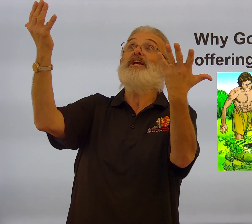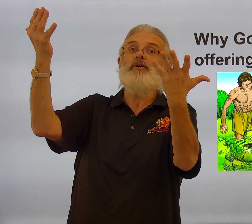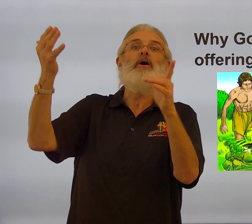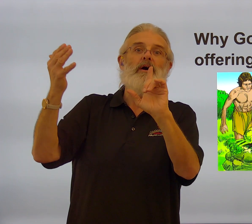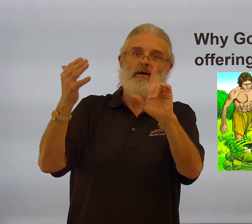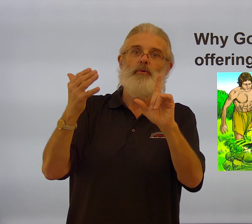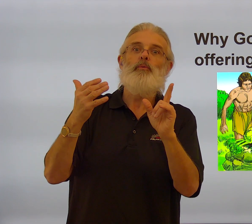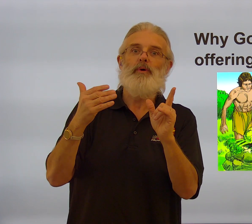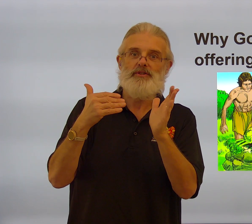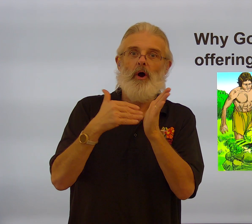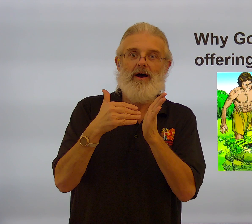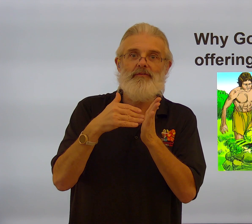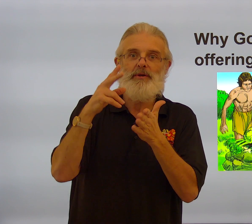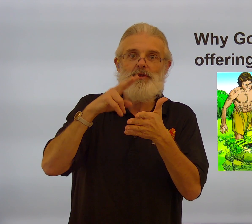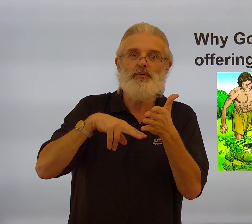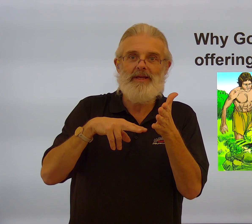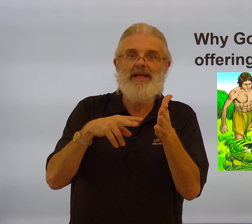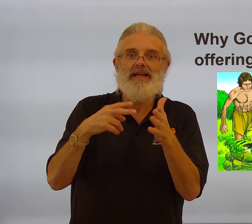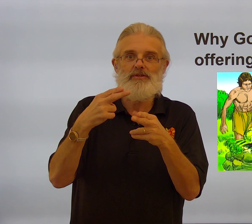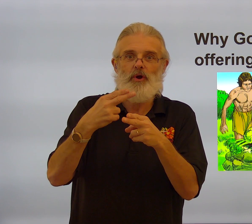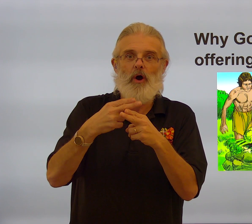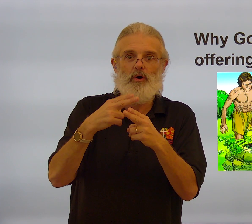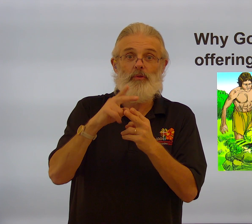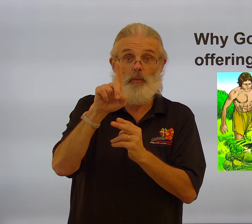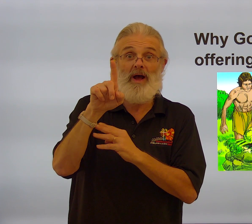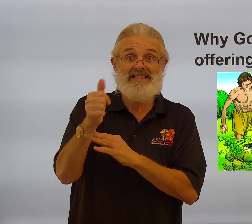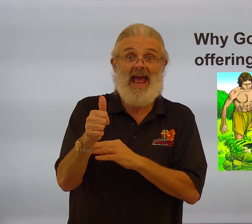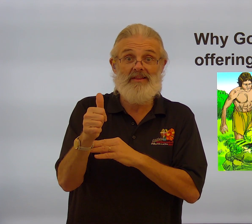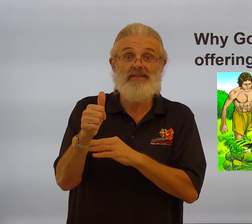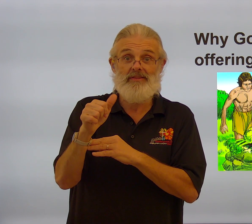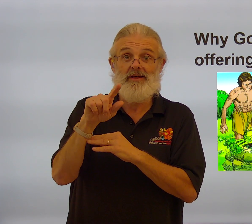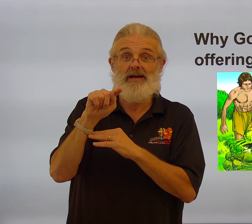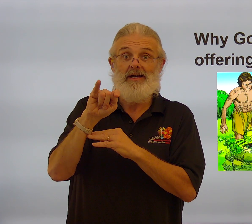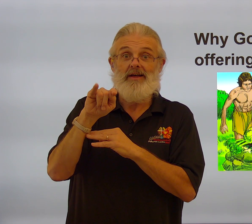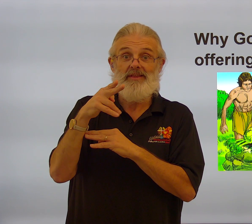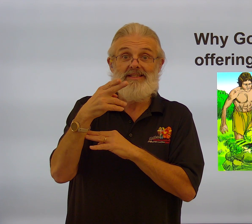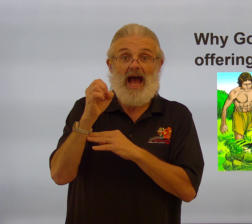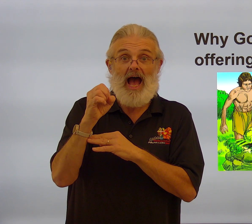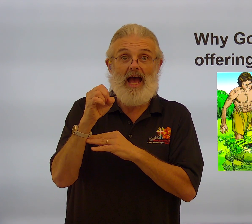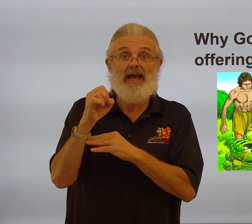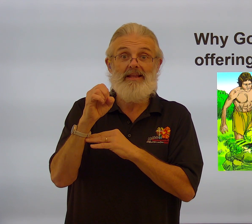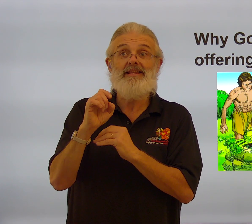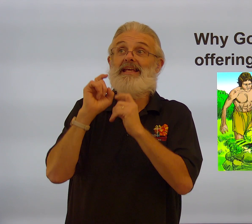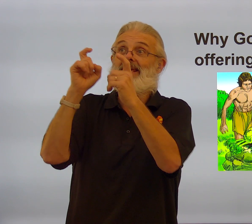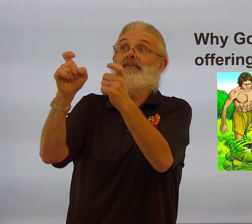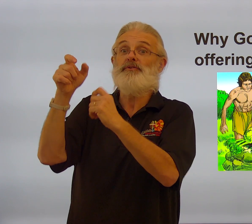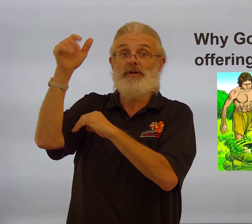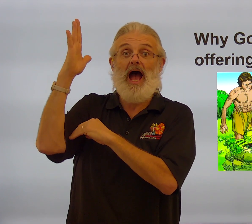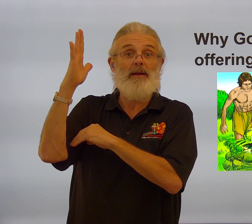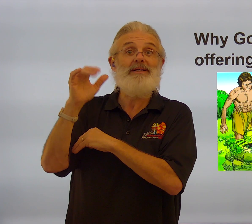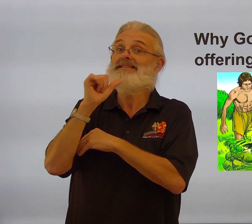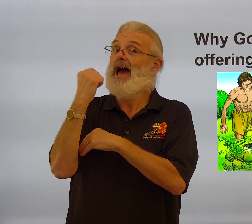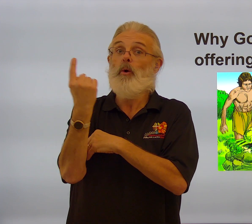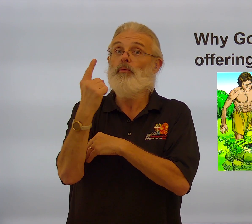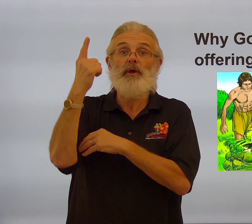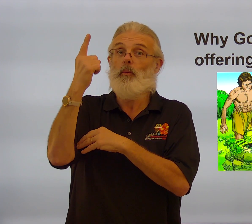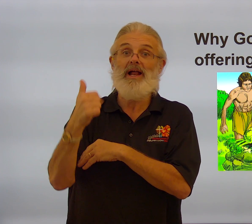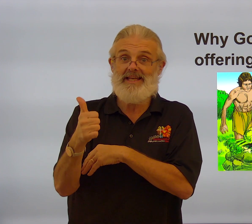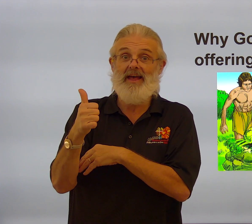you? Which often when you read is called the 1/10, the tithe, the gift to God. But it's not only 1/10,